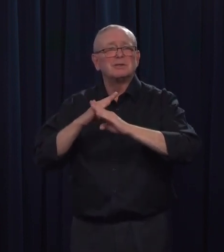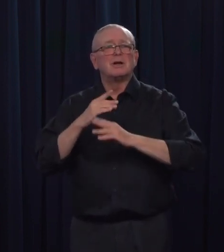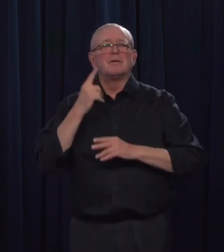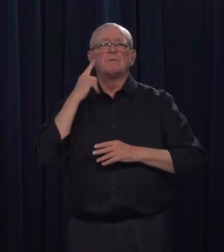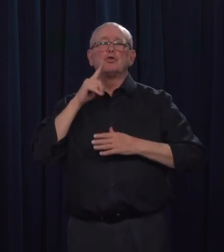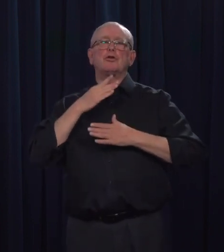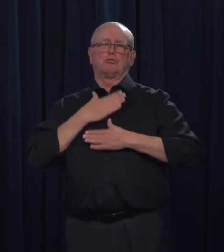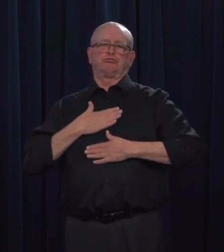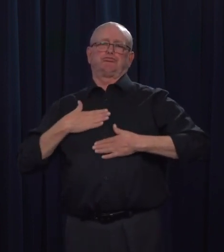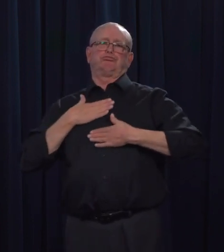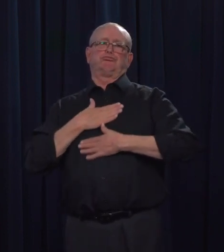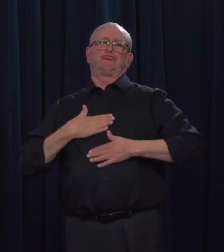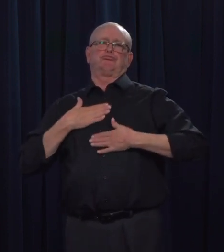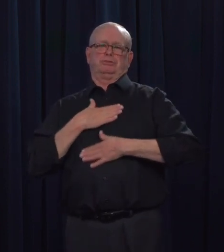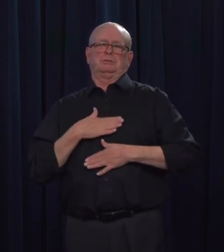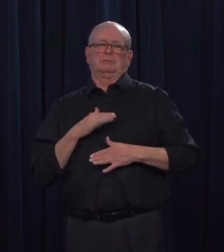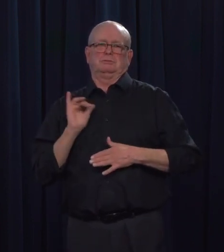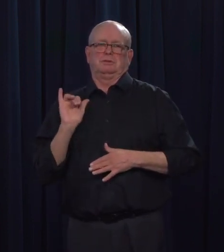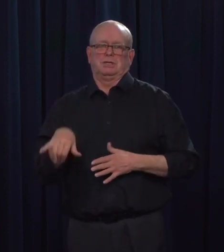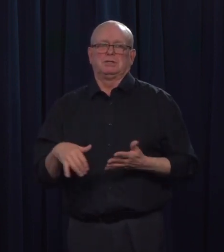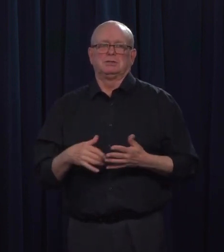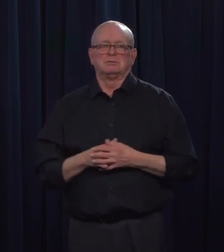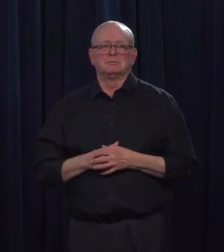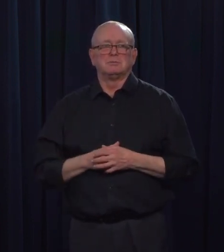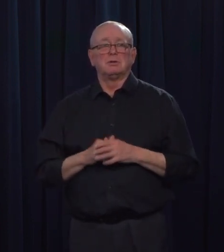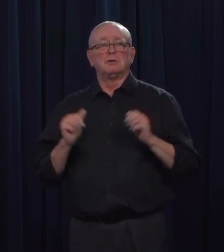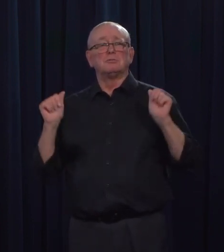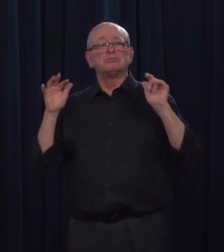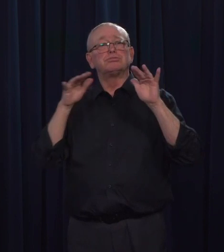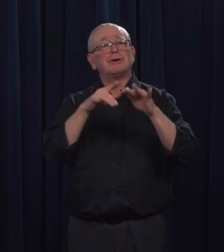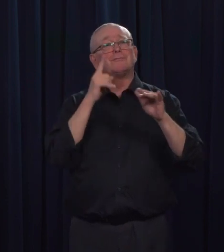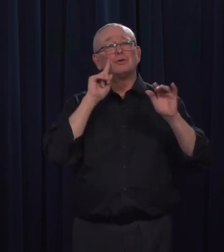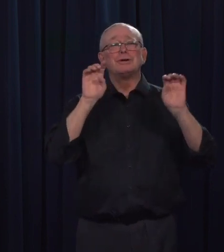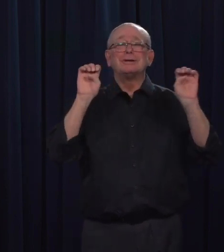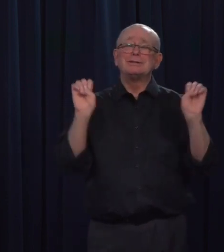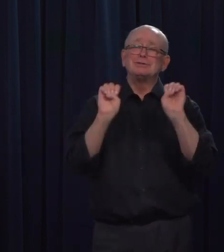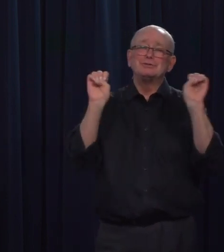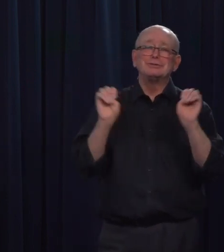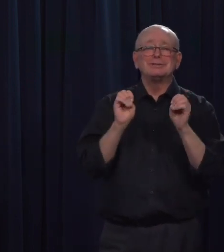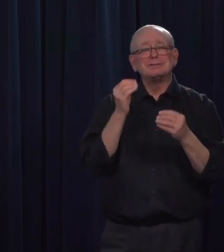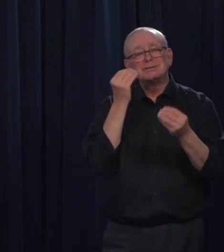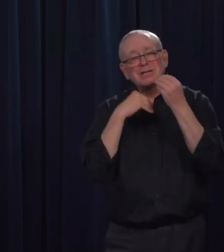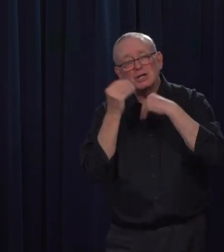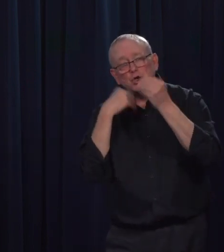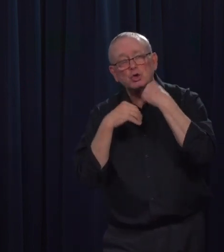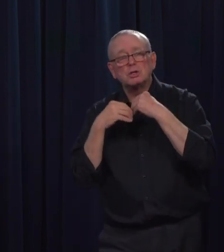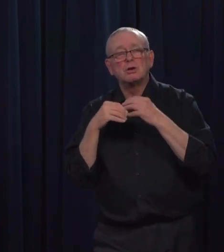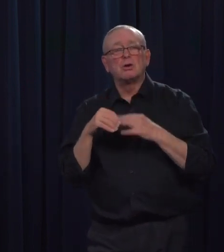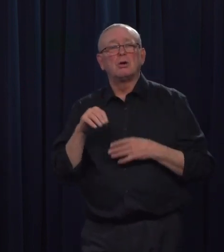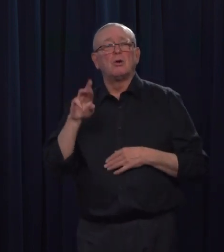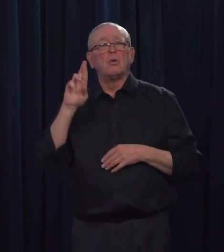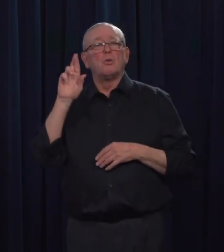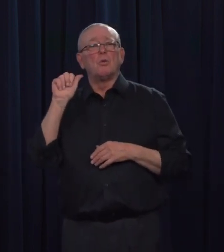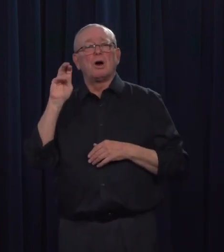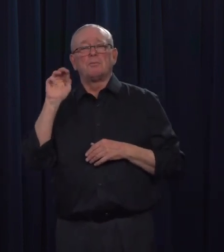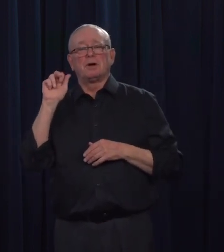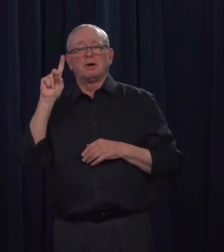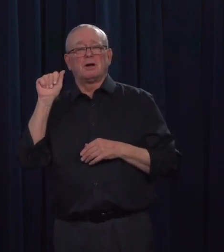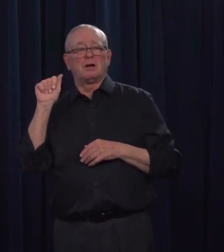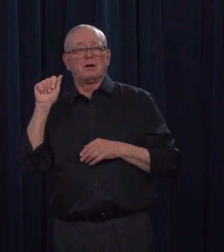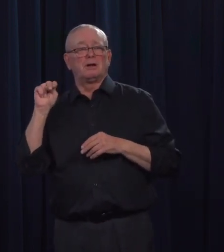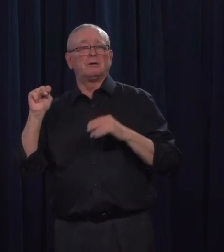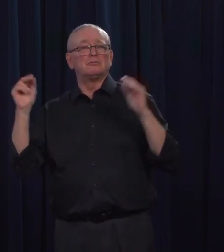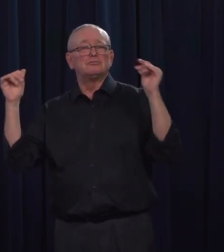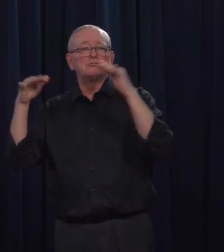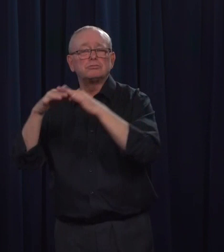make plans to travel for a large Easter gathering, for example, or a large gathering at Ramadan time. So specific